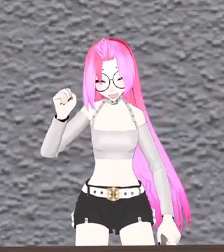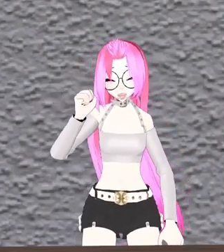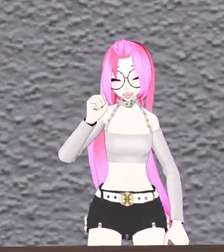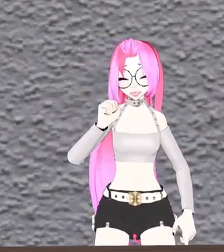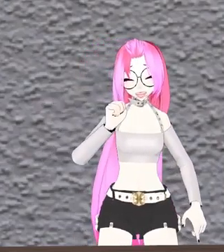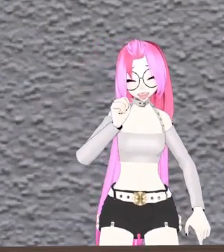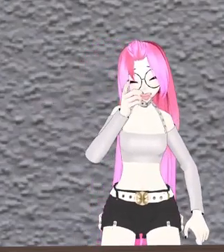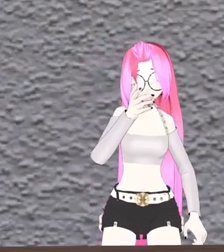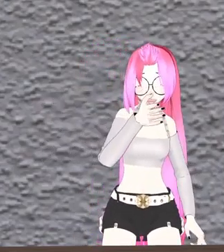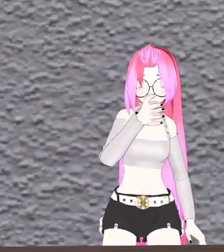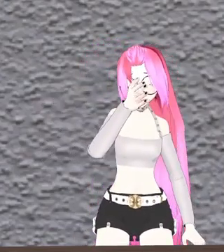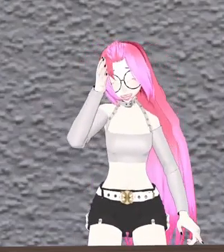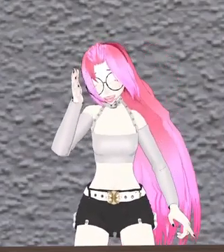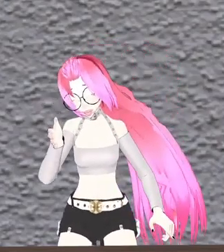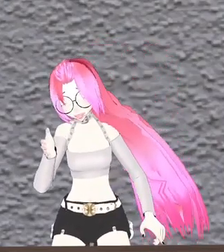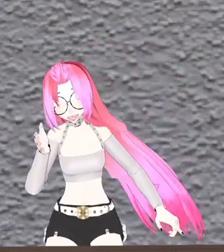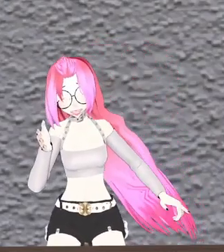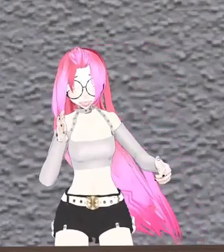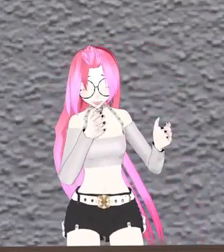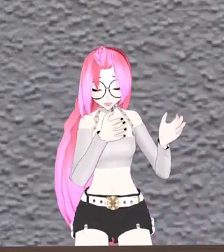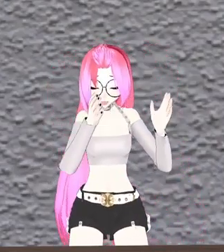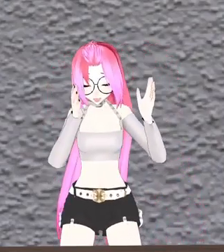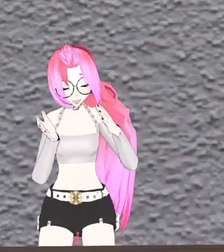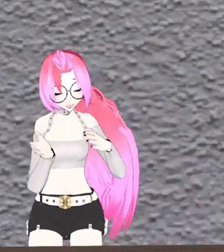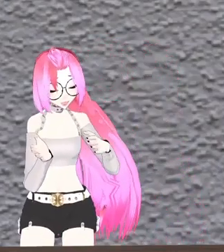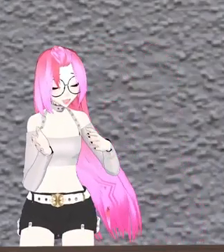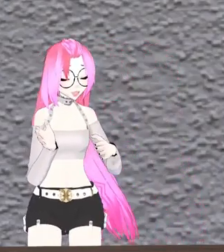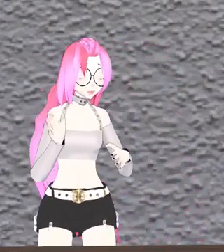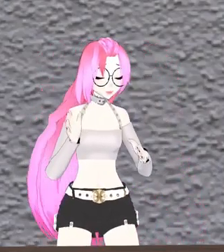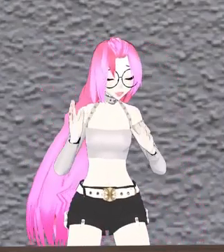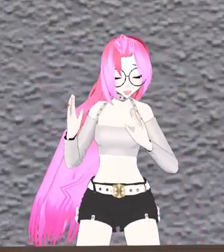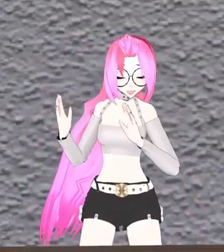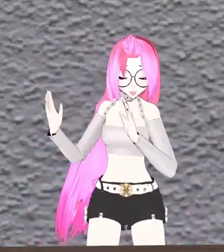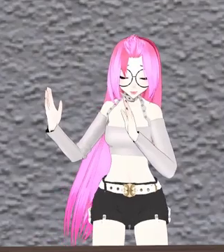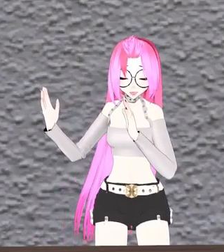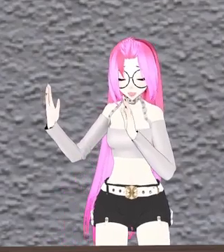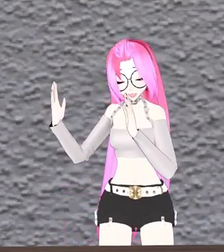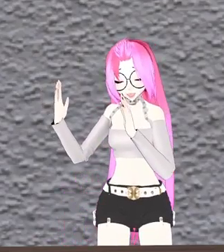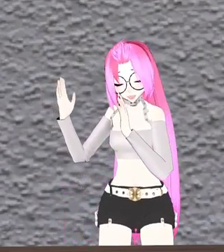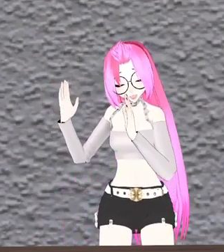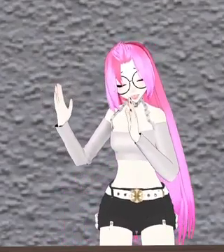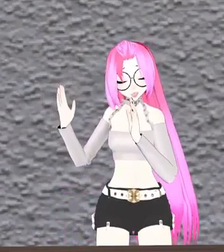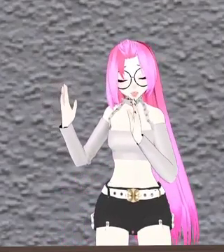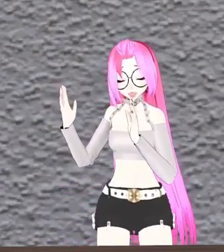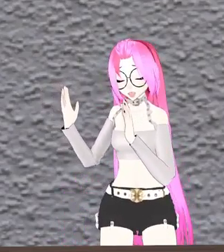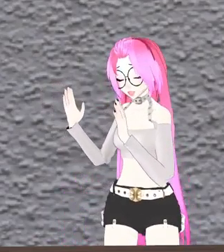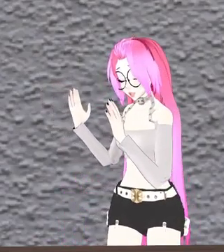ooh, or if you're shifting words, you're, like, shifting. But you're still pretty much going to stay in that little imaginary